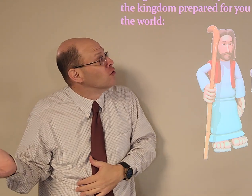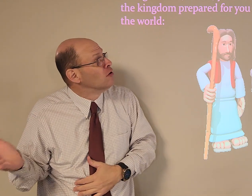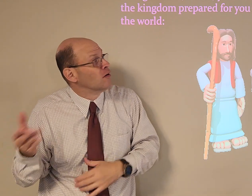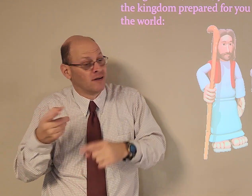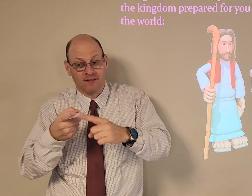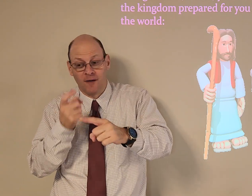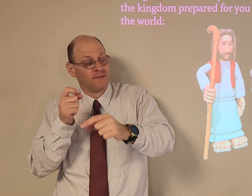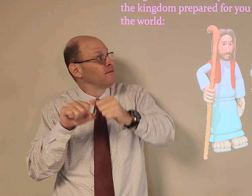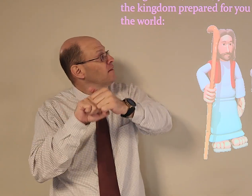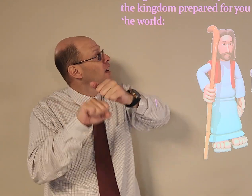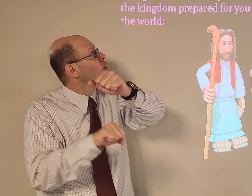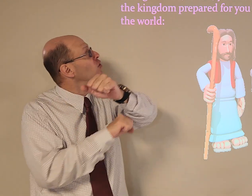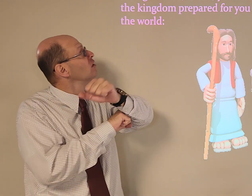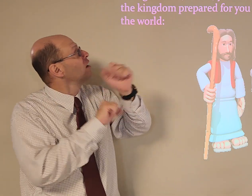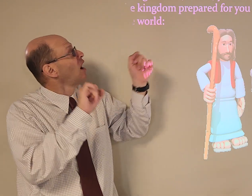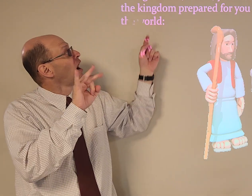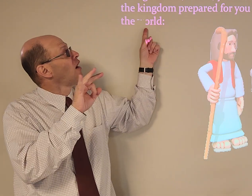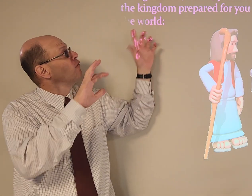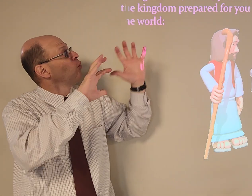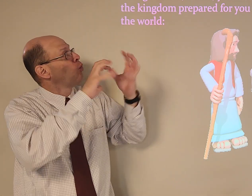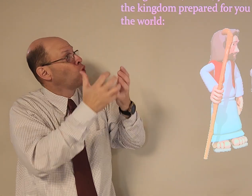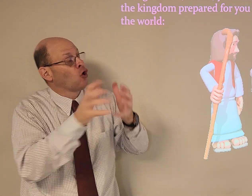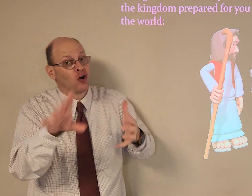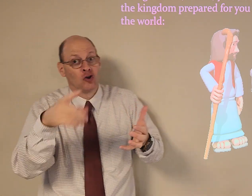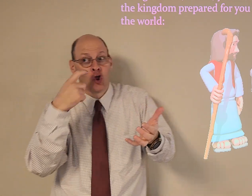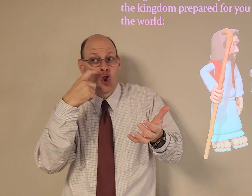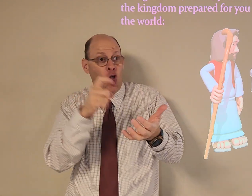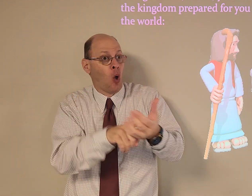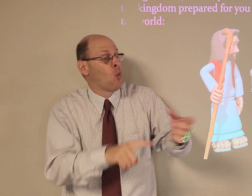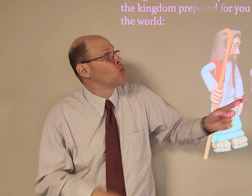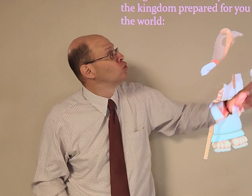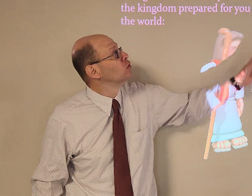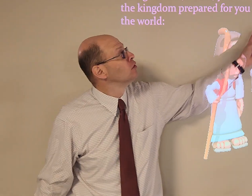from the foundation of the world."